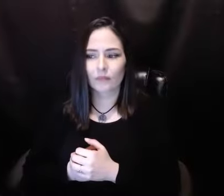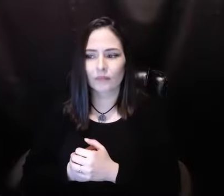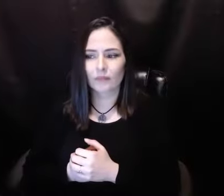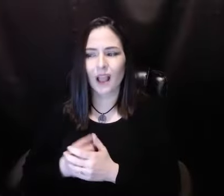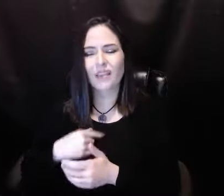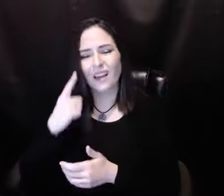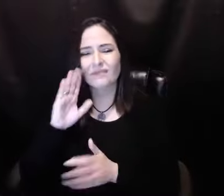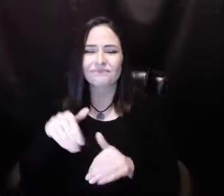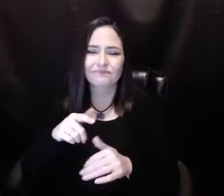I was